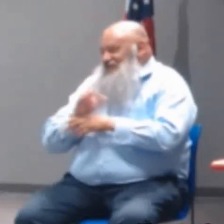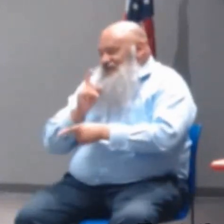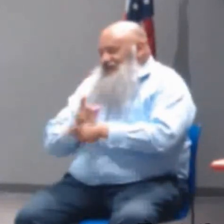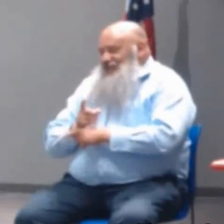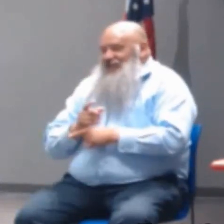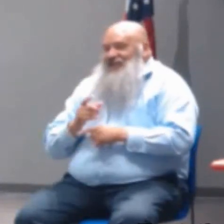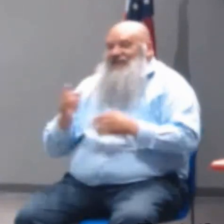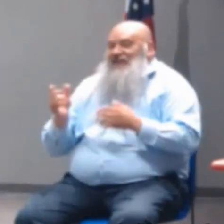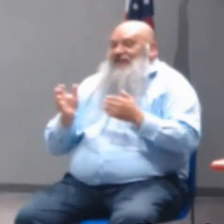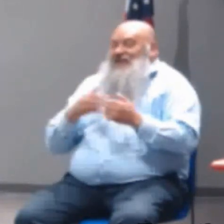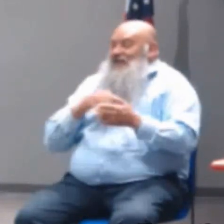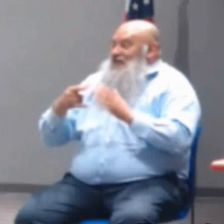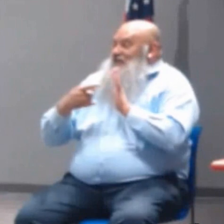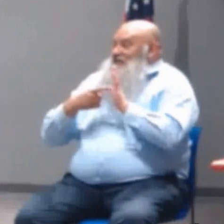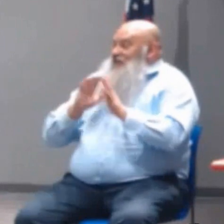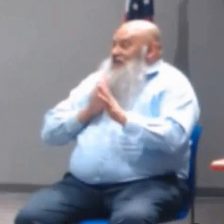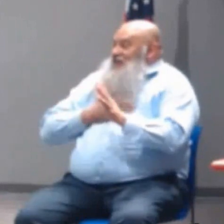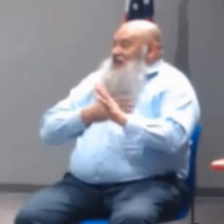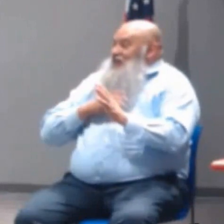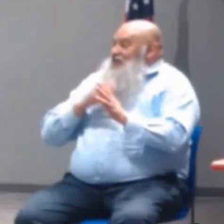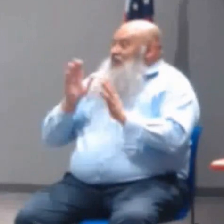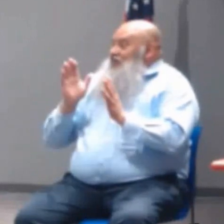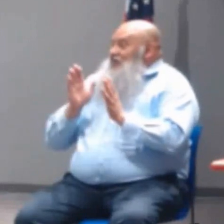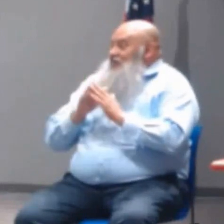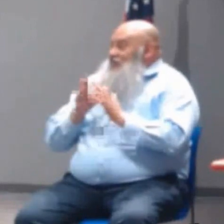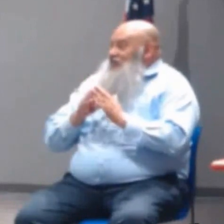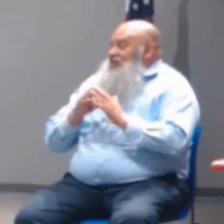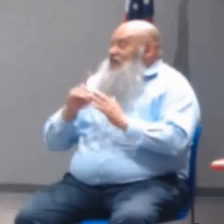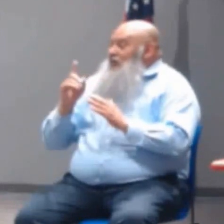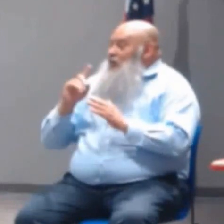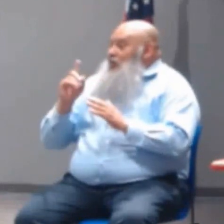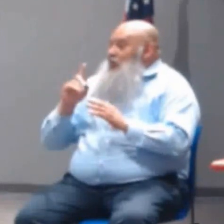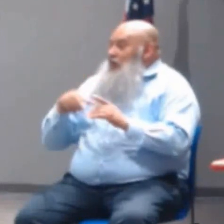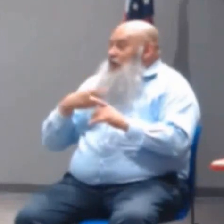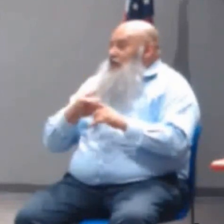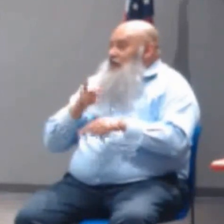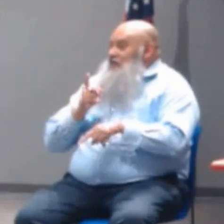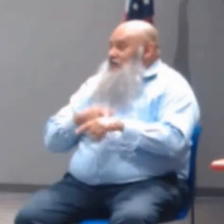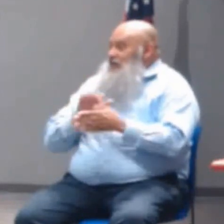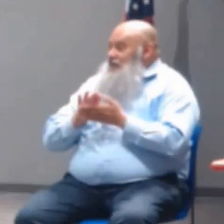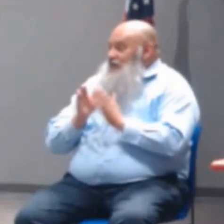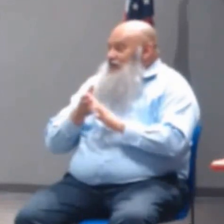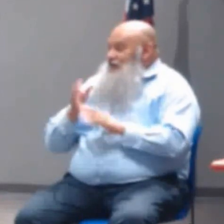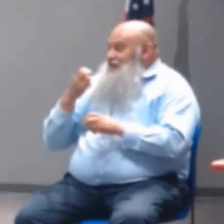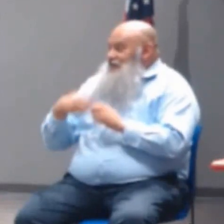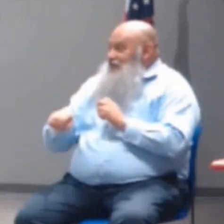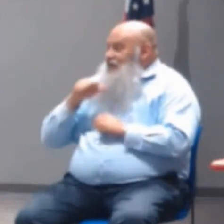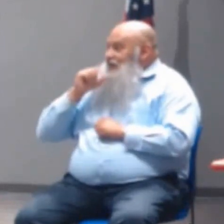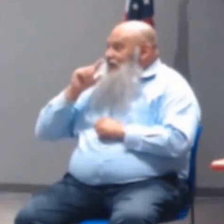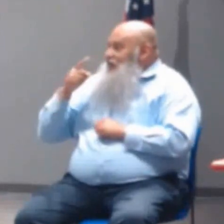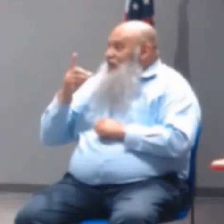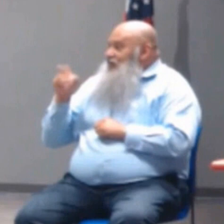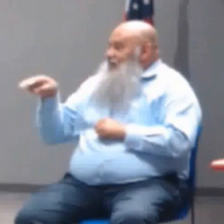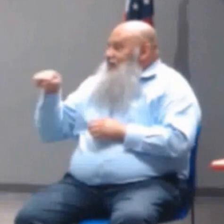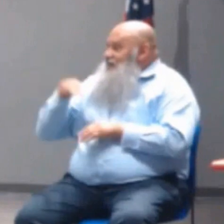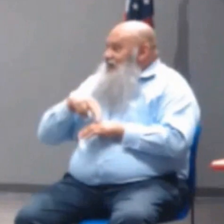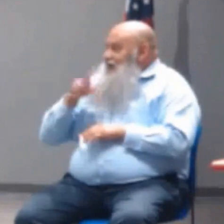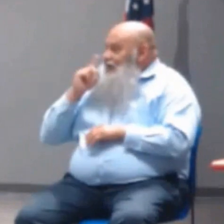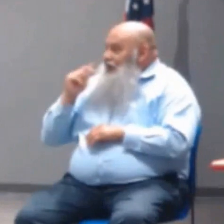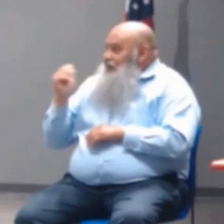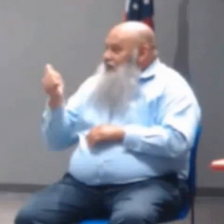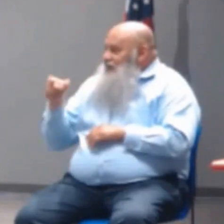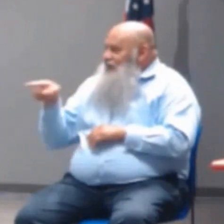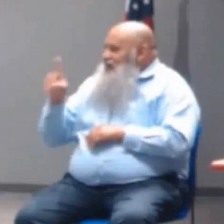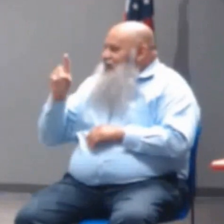But that's so emblematic of our community that when the times really got tough, not only did they stand up for themselves, but they did it with